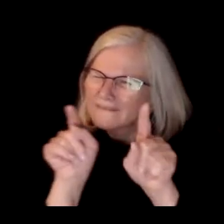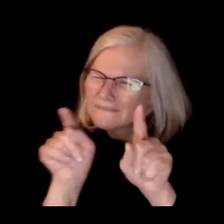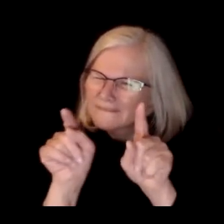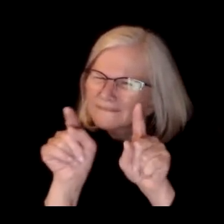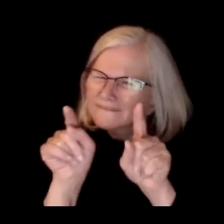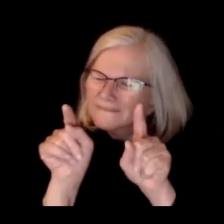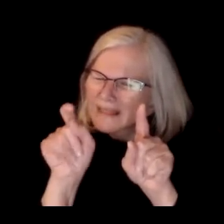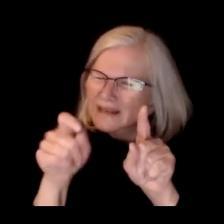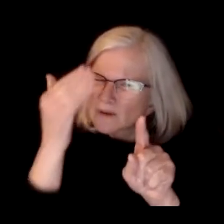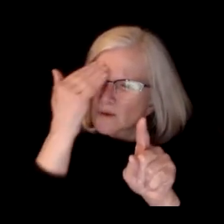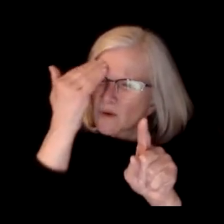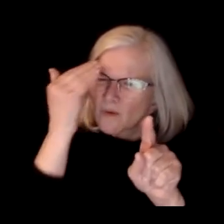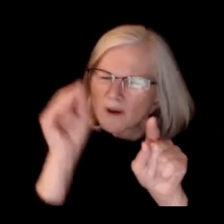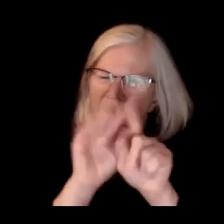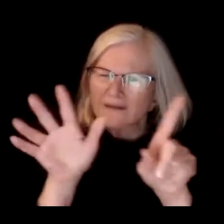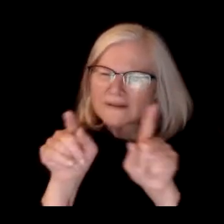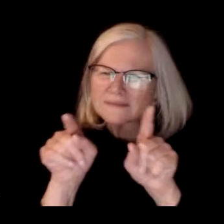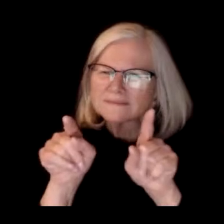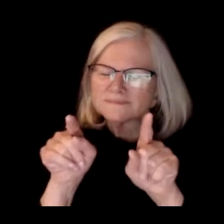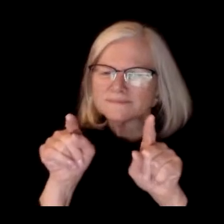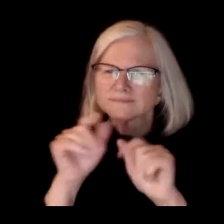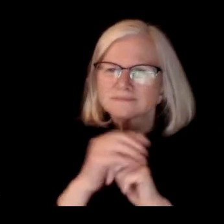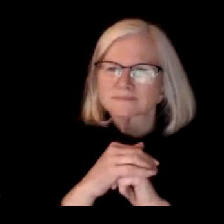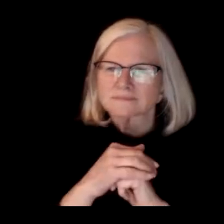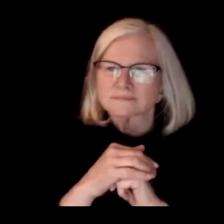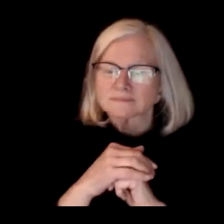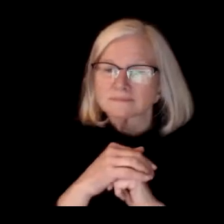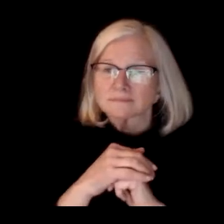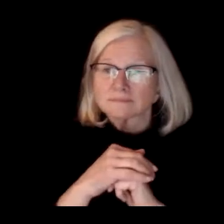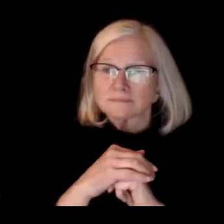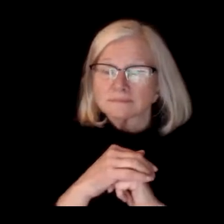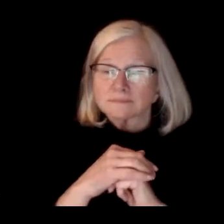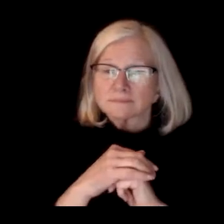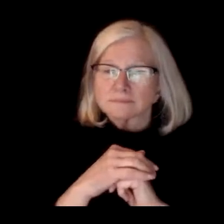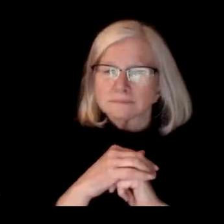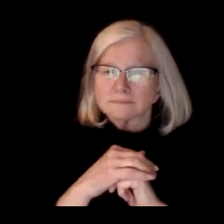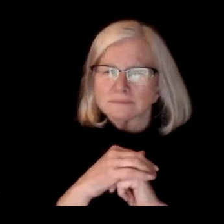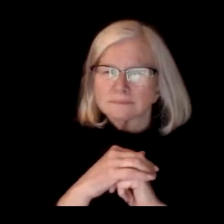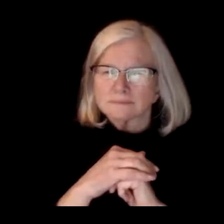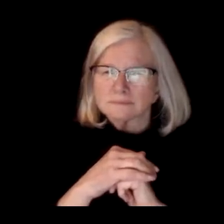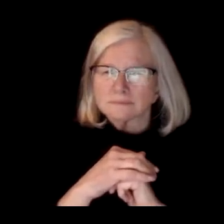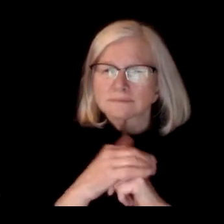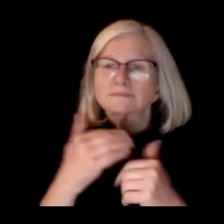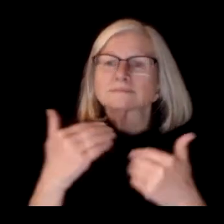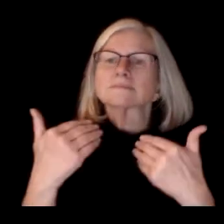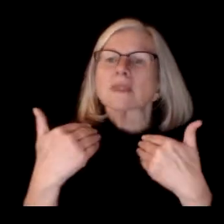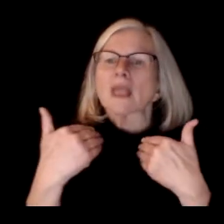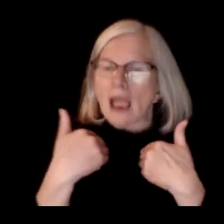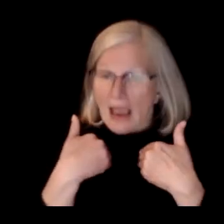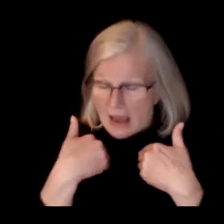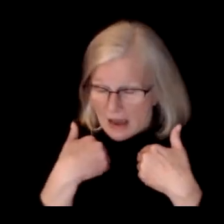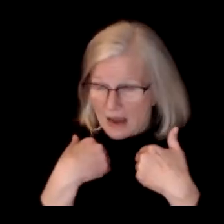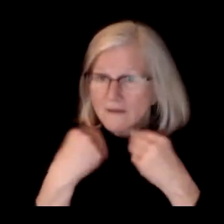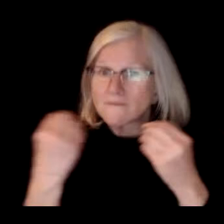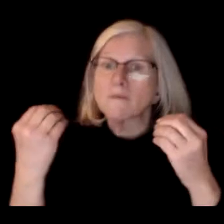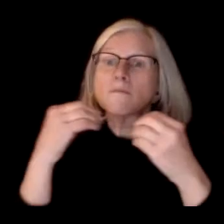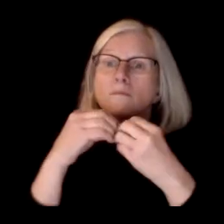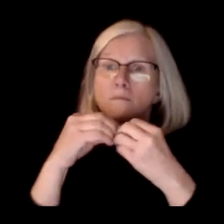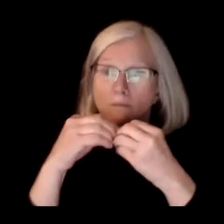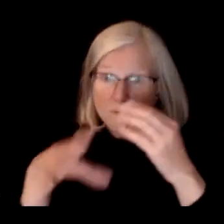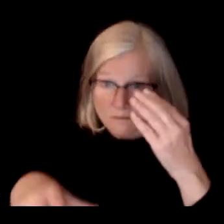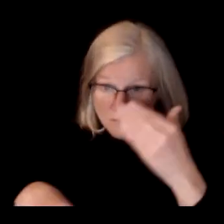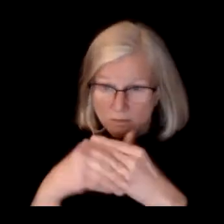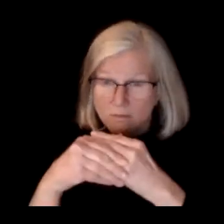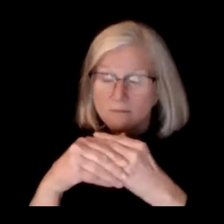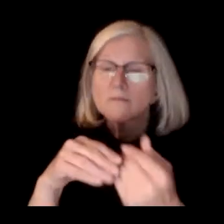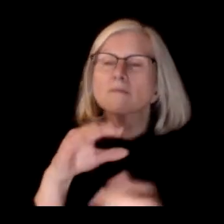hope is that, as we've talked about in prior calls, there are additional vaccines in the pipeline. But we also